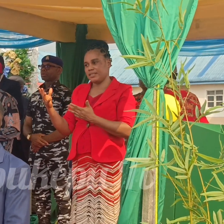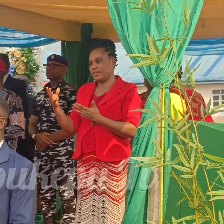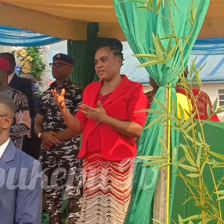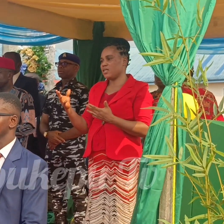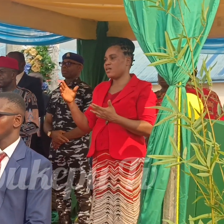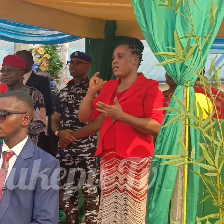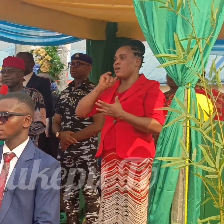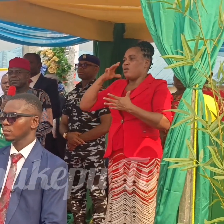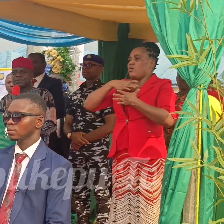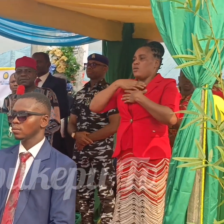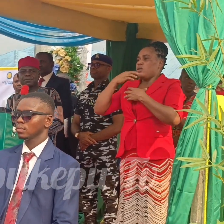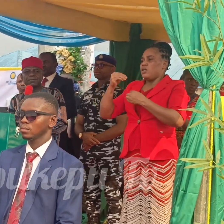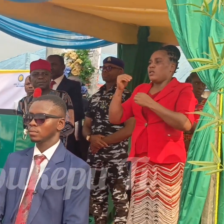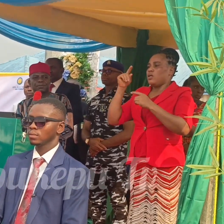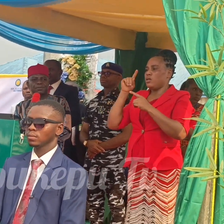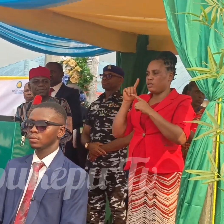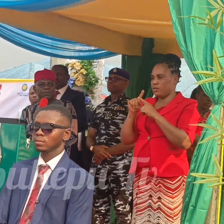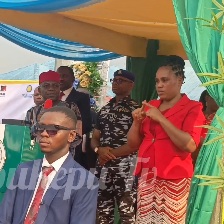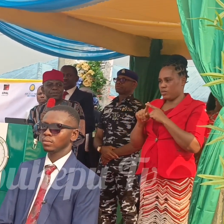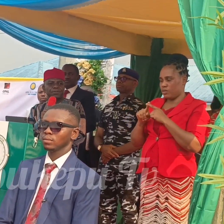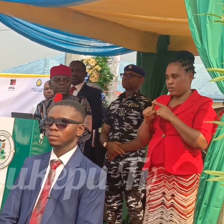I would like to